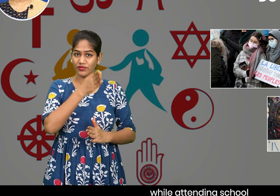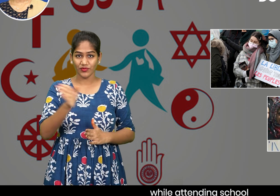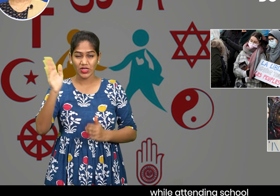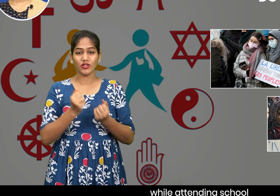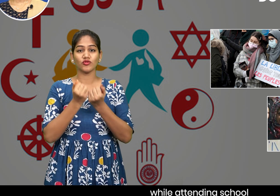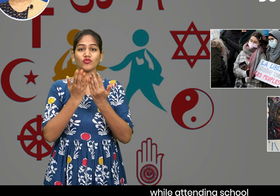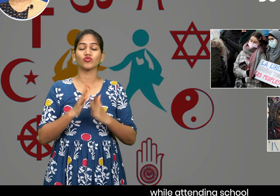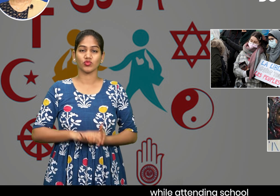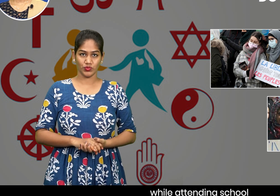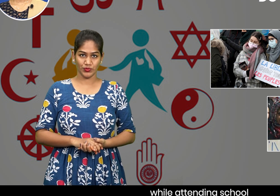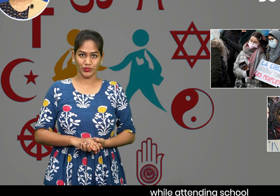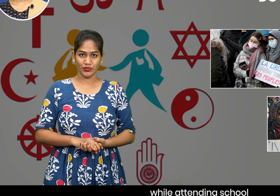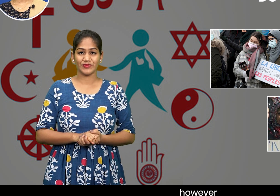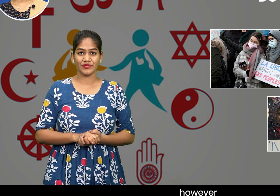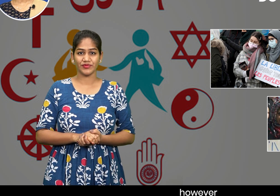school.